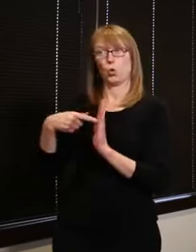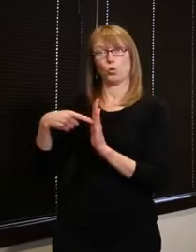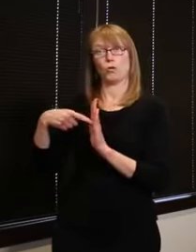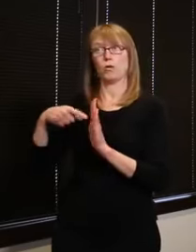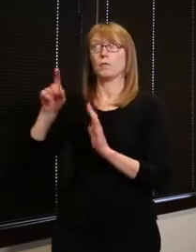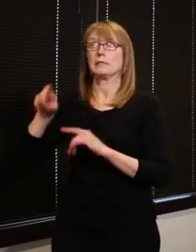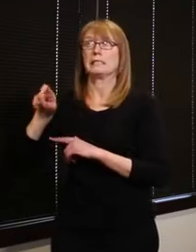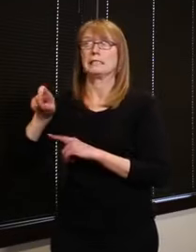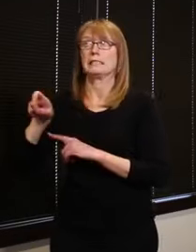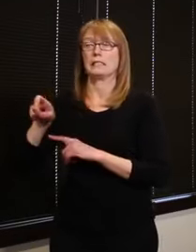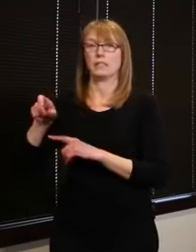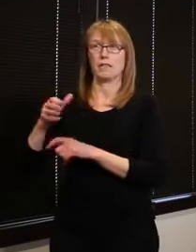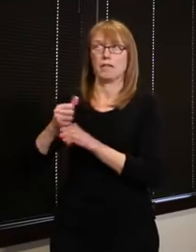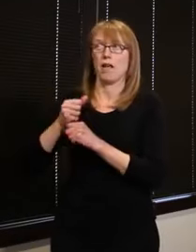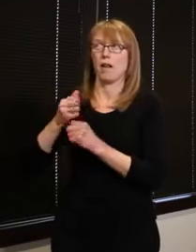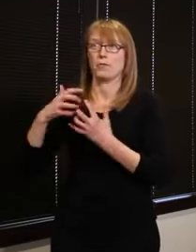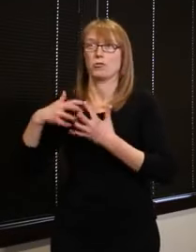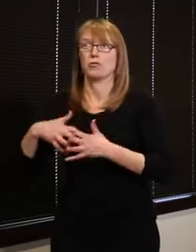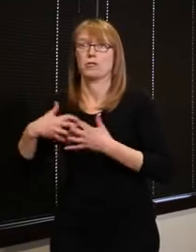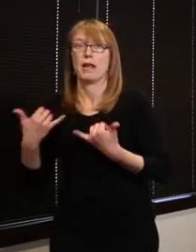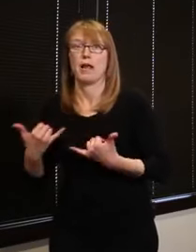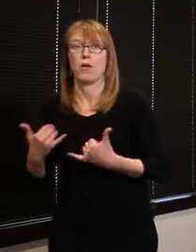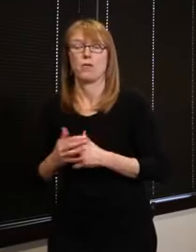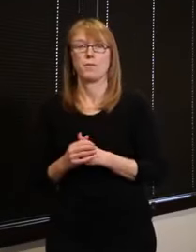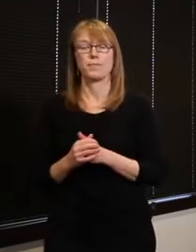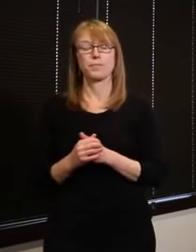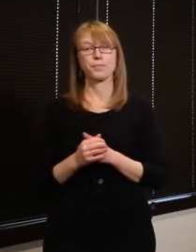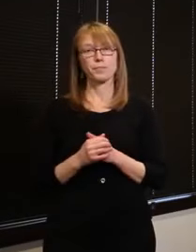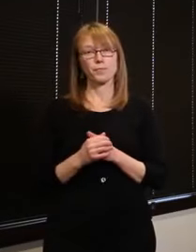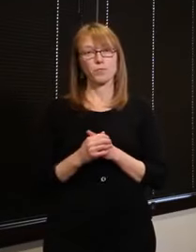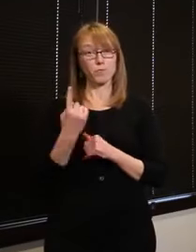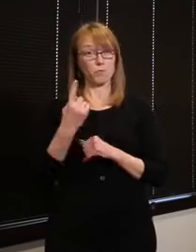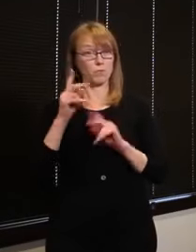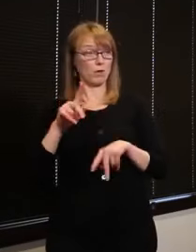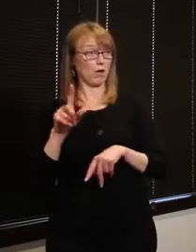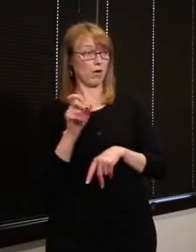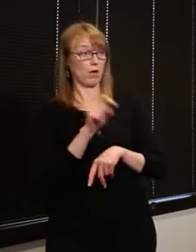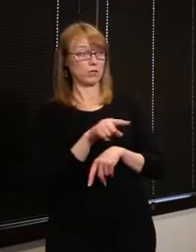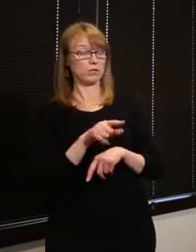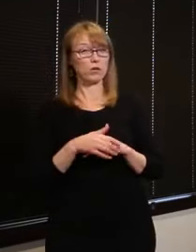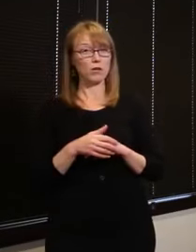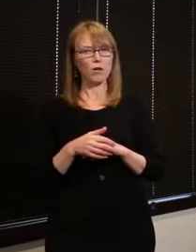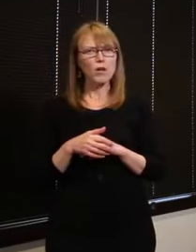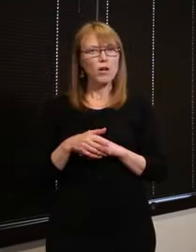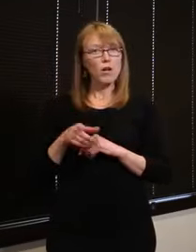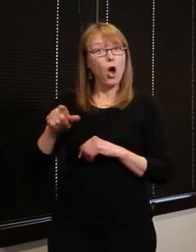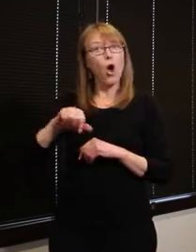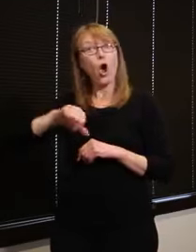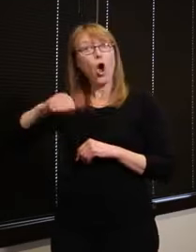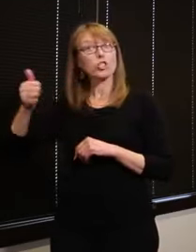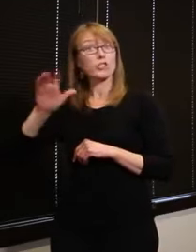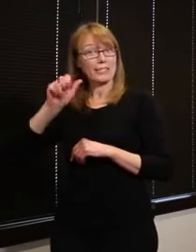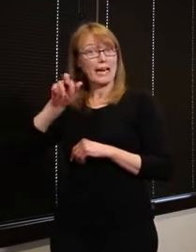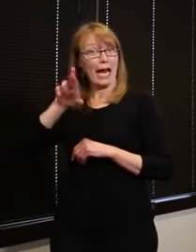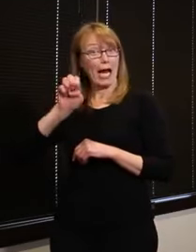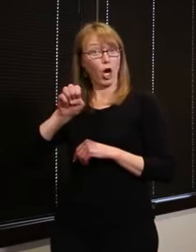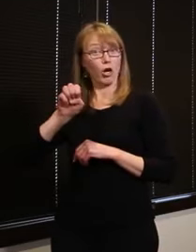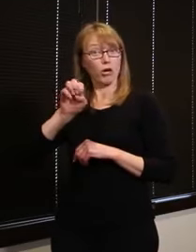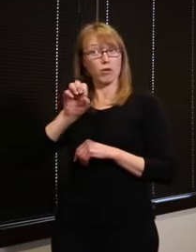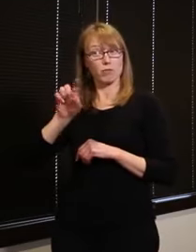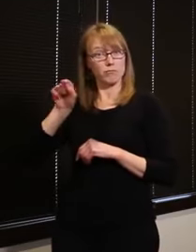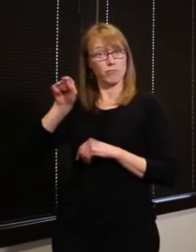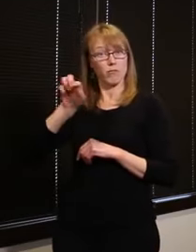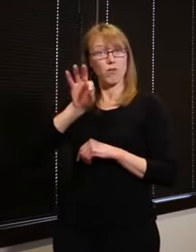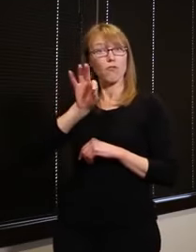for additional alternative care sites outside of the Florissant Hotel? Right now, and I'll stress right